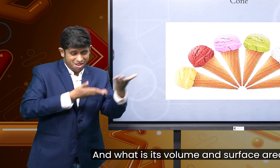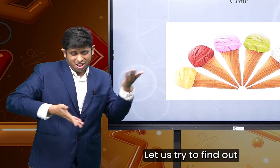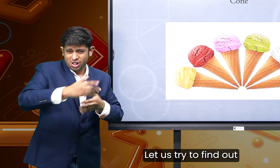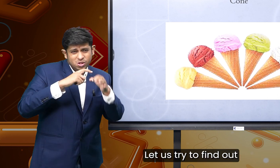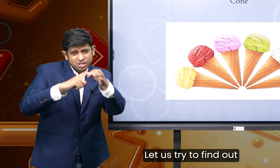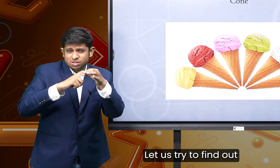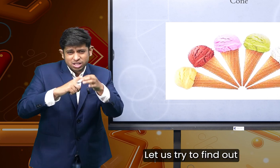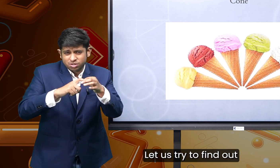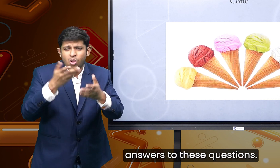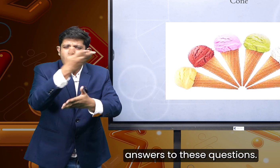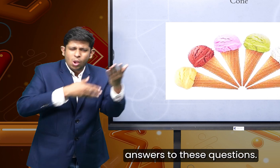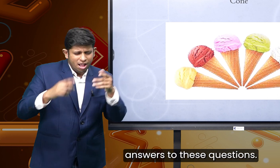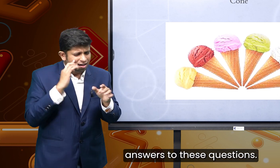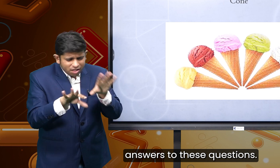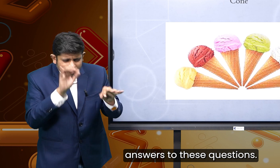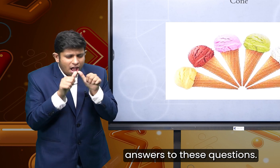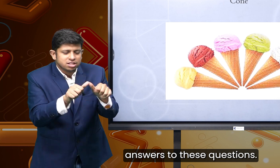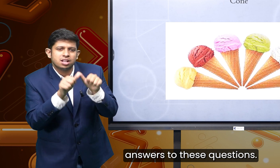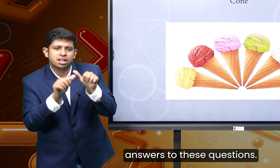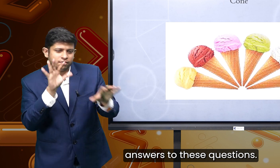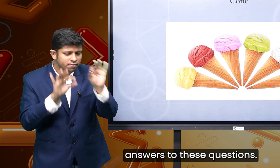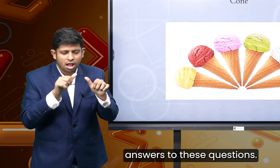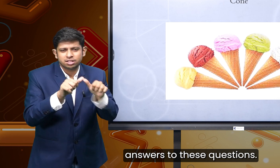Let us try to find out answers to these questions.